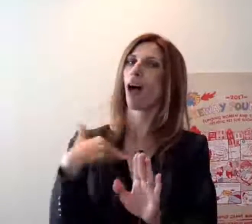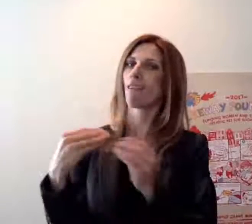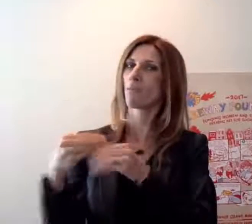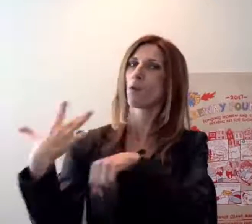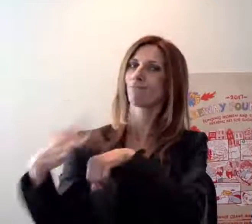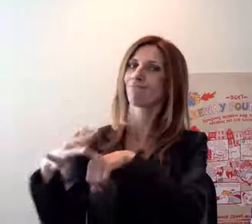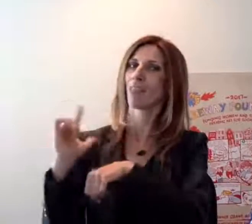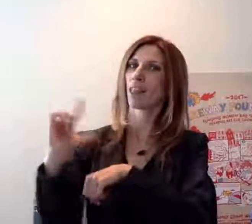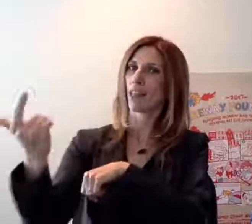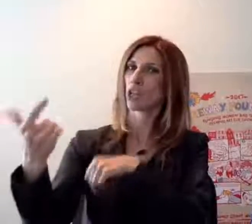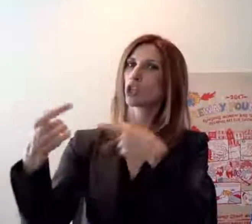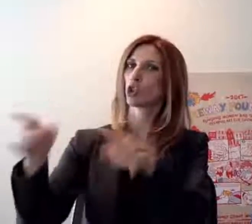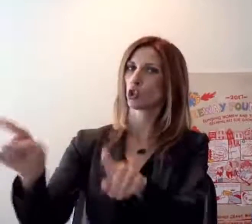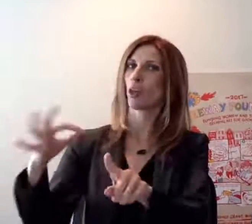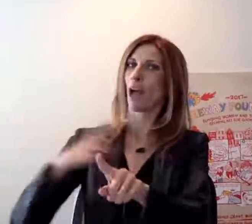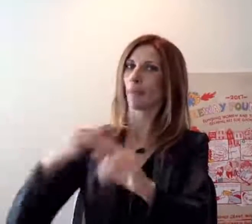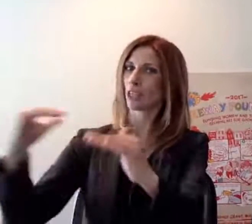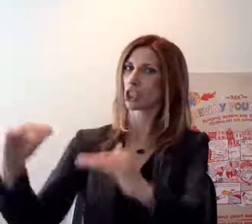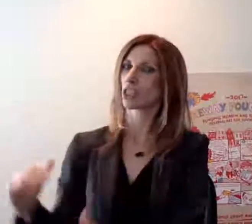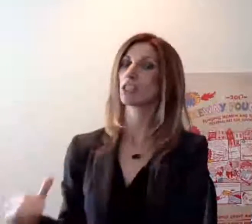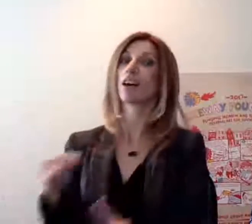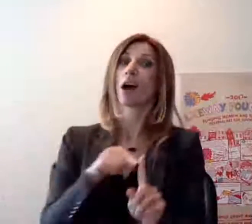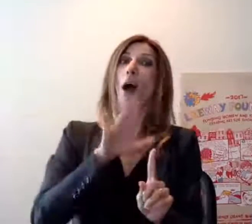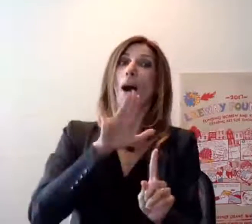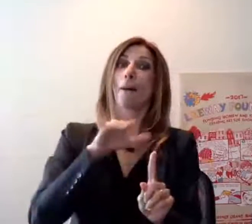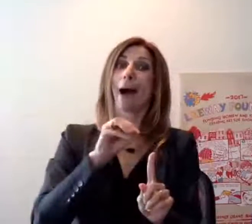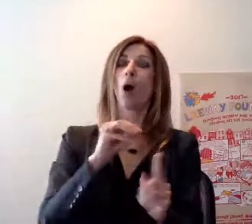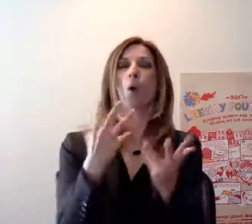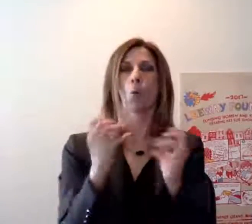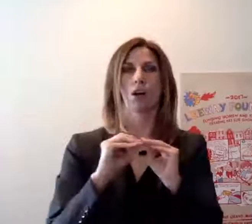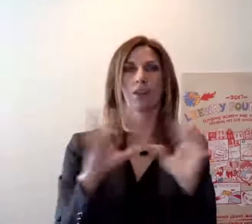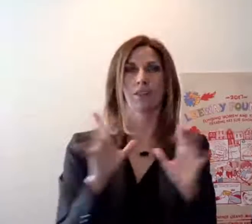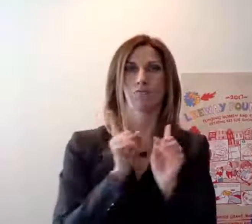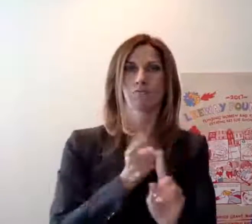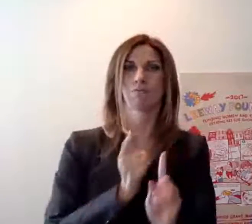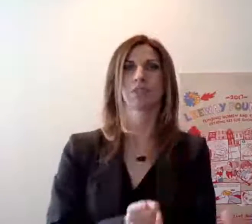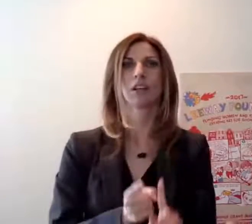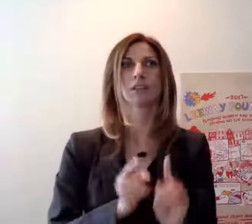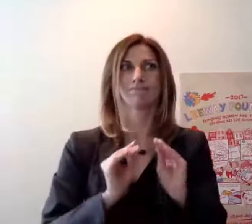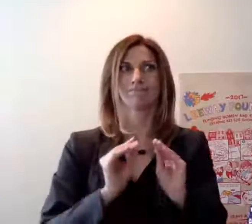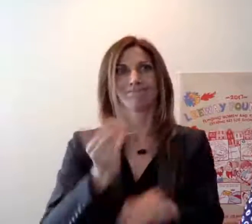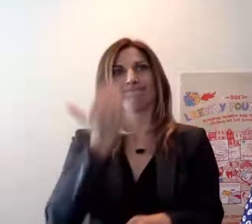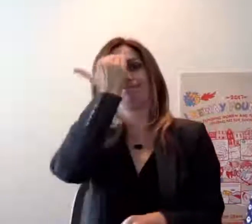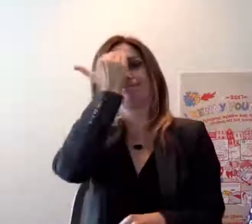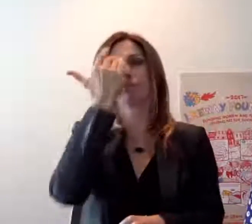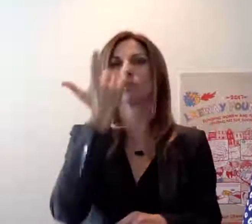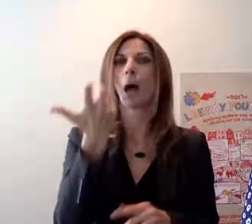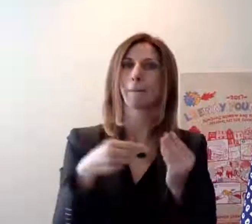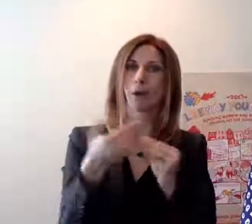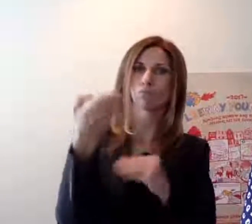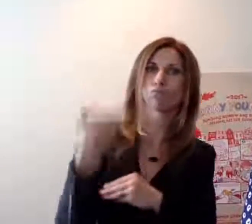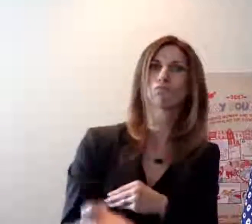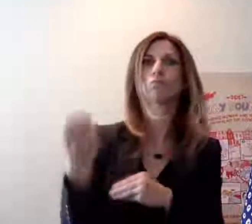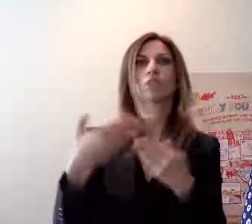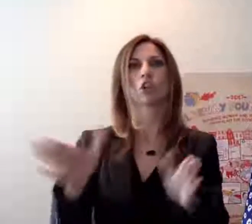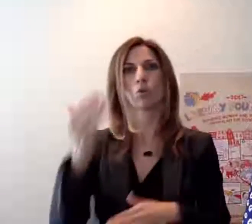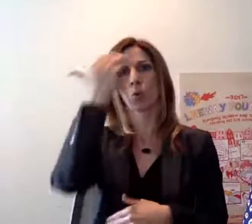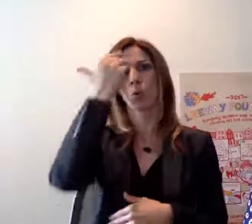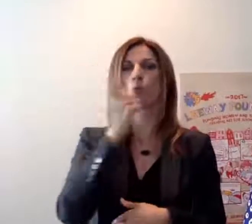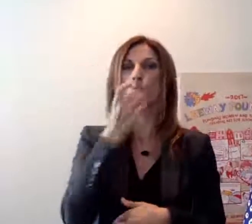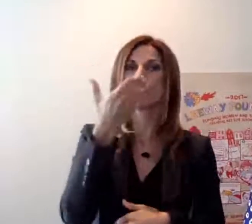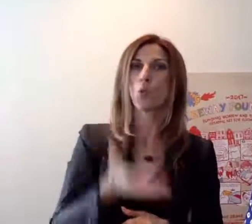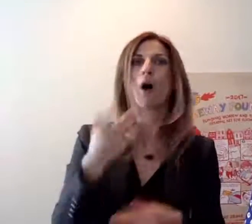actual application body to do that. So this should be clear and concise and direct and give us an overall sense of who you